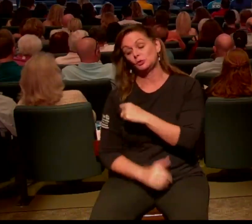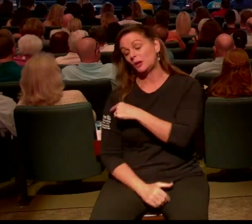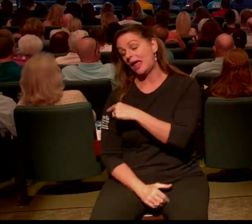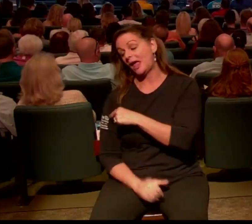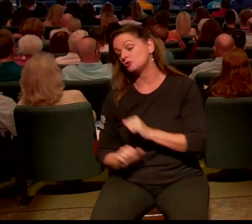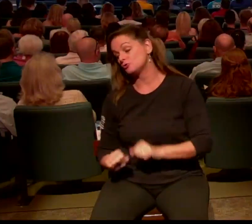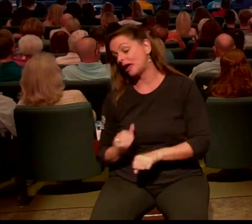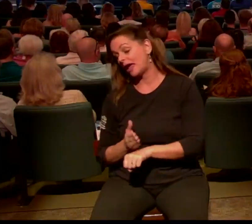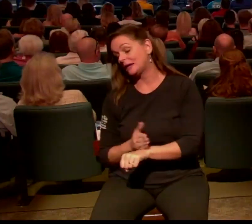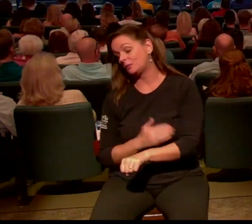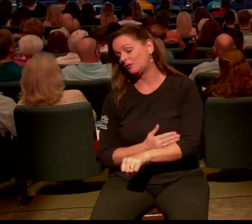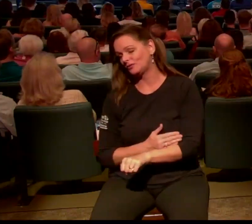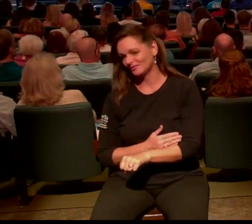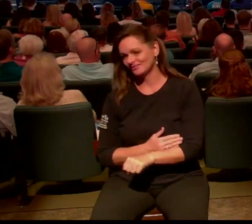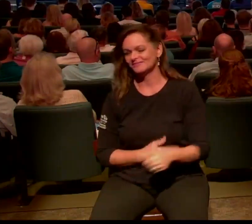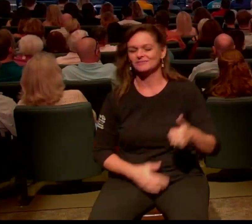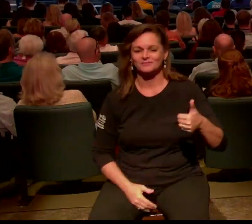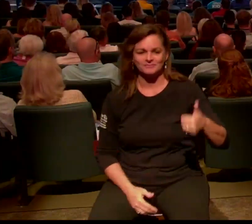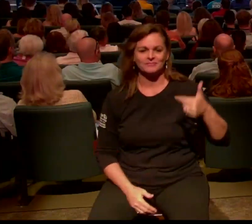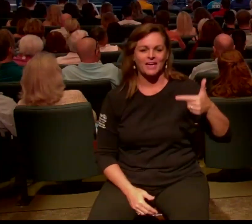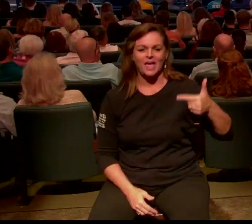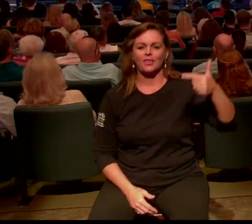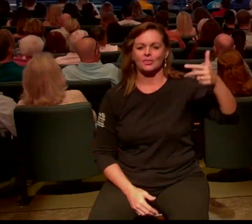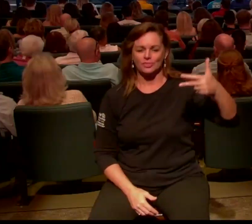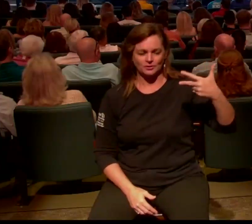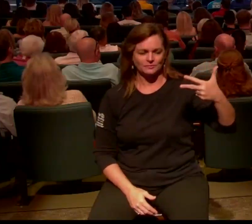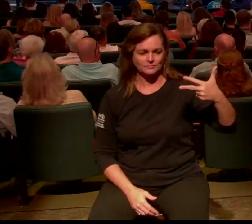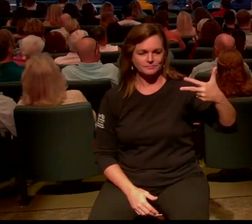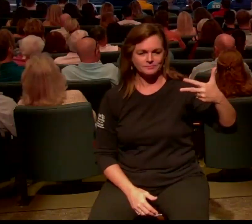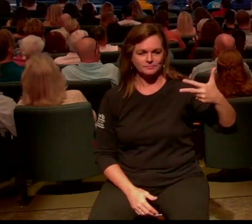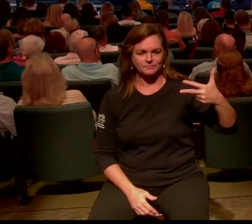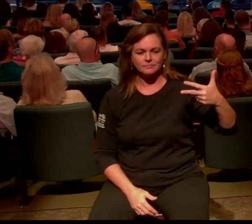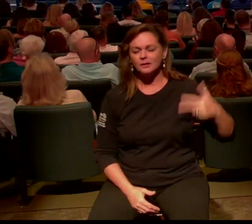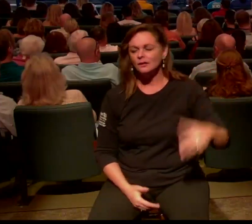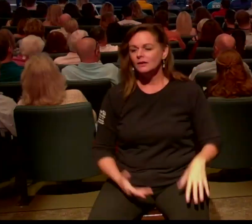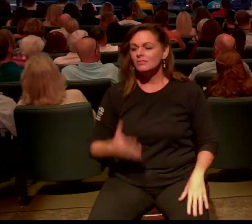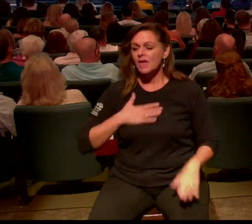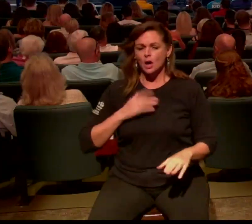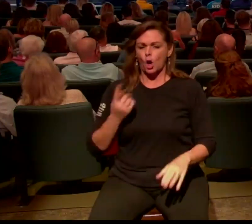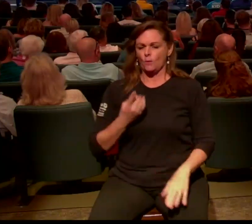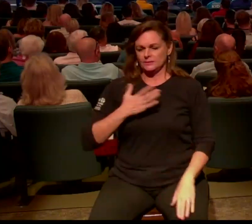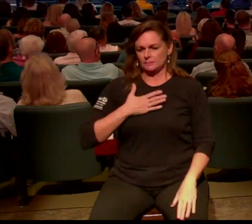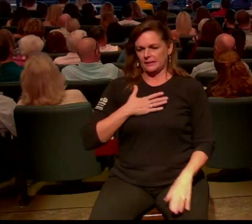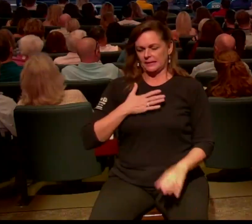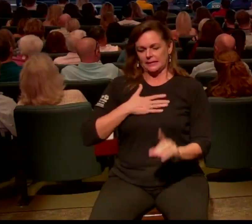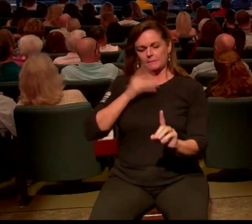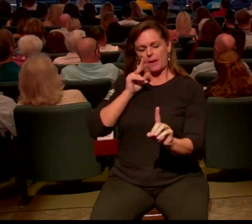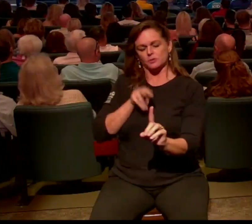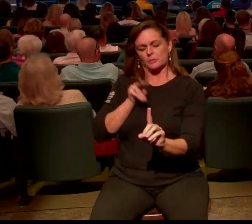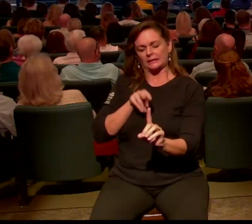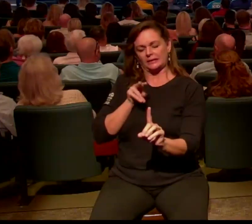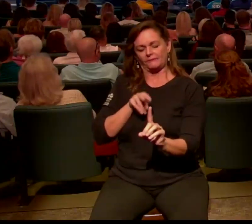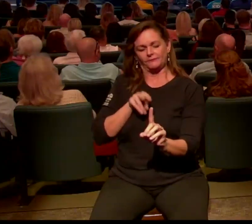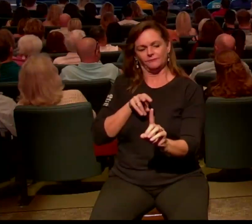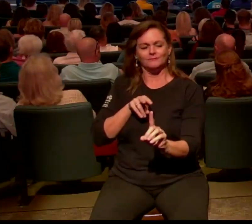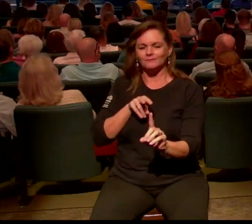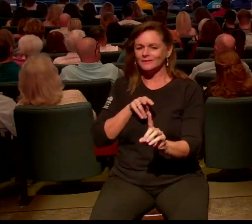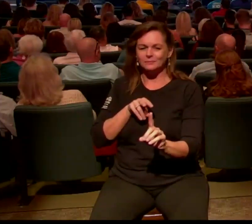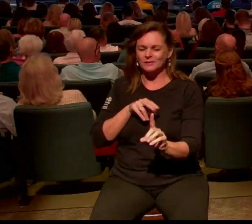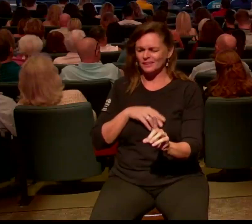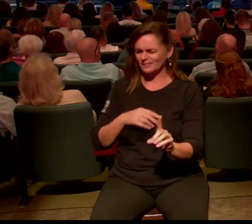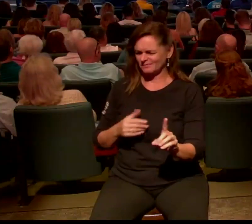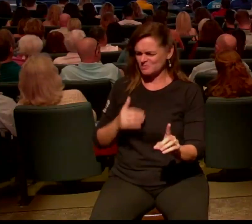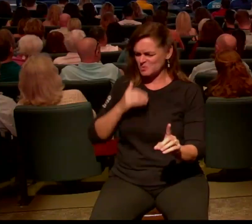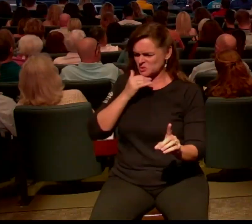Number three, I try to see things from the perspective of others. If you're going to serve and add value to people,